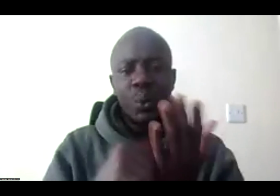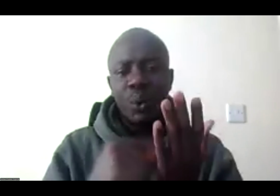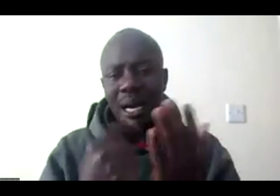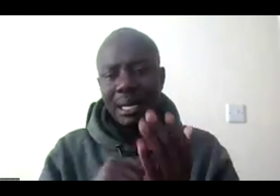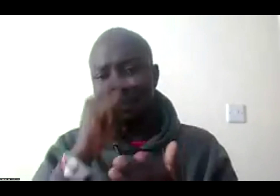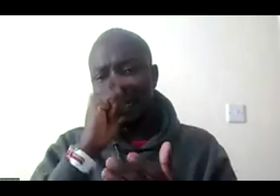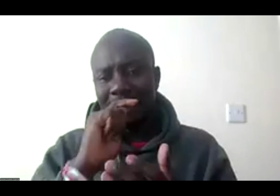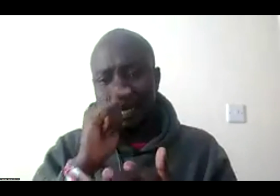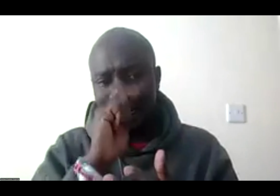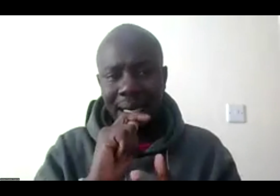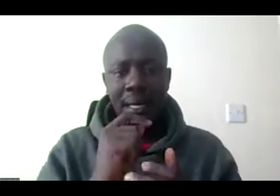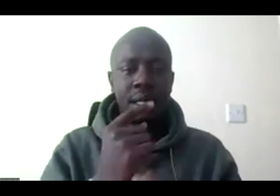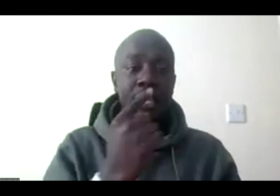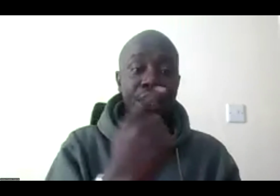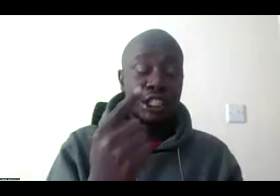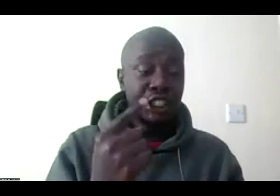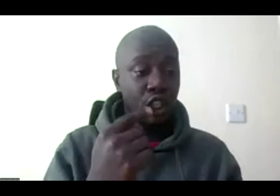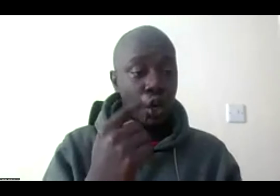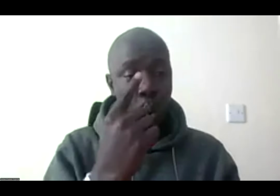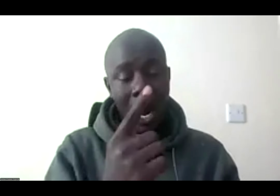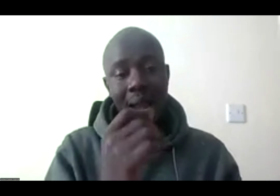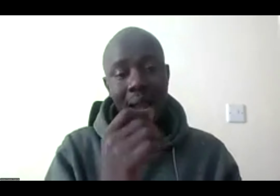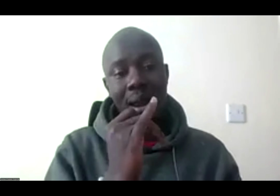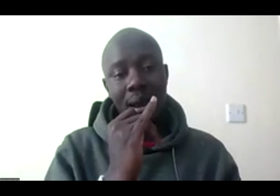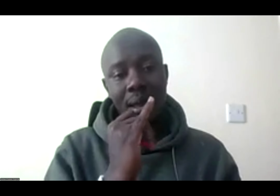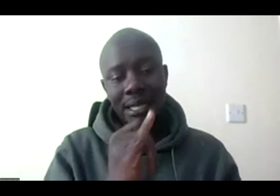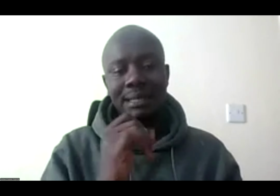sign language, Uganda, Tanzania.